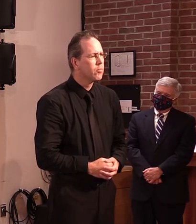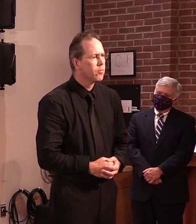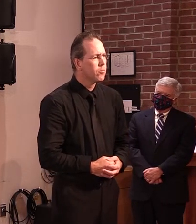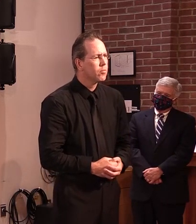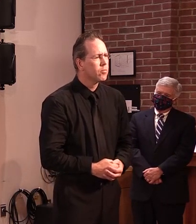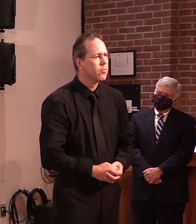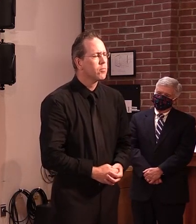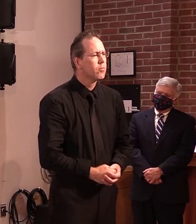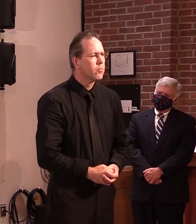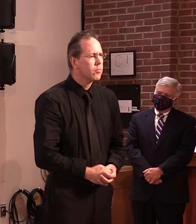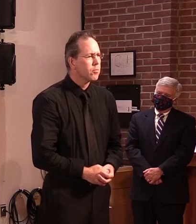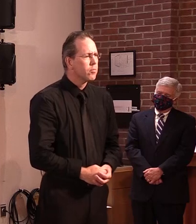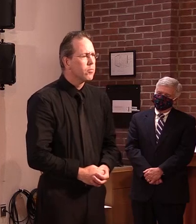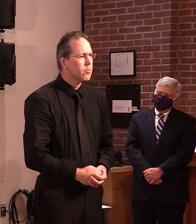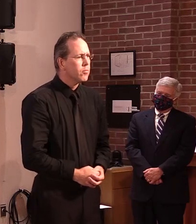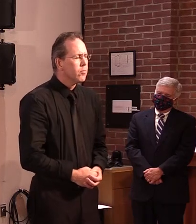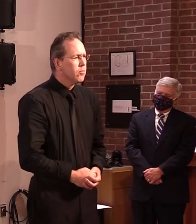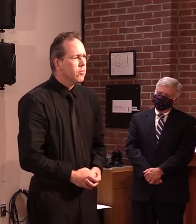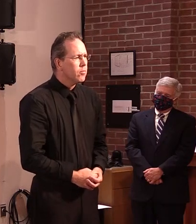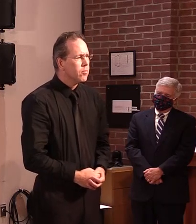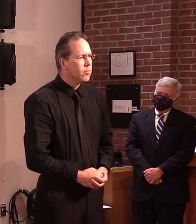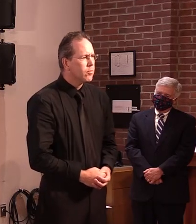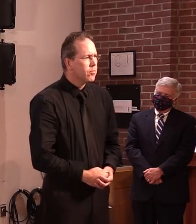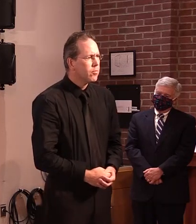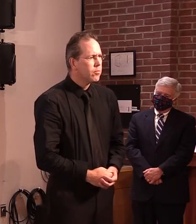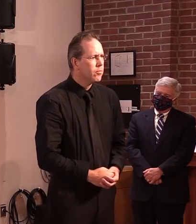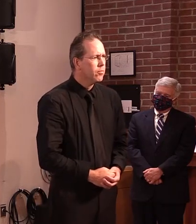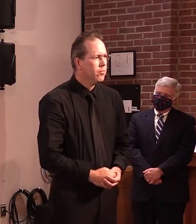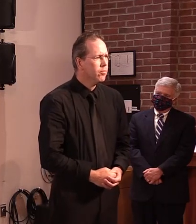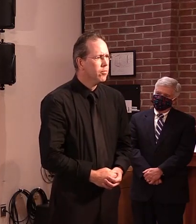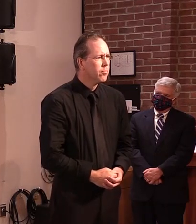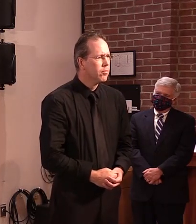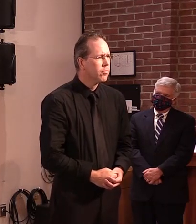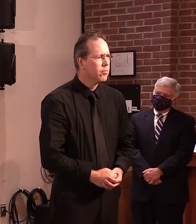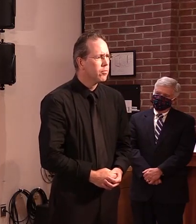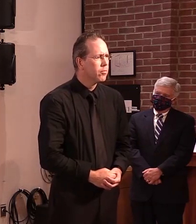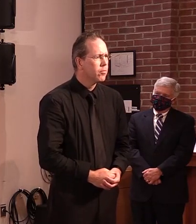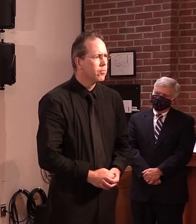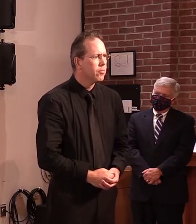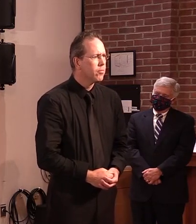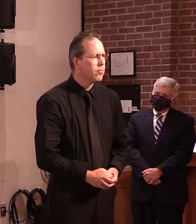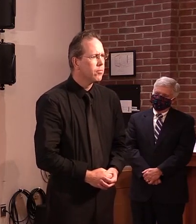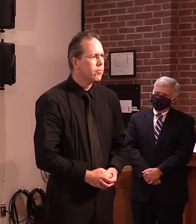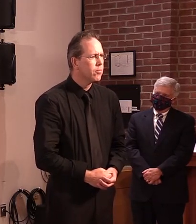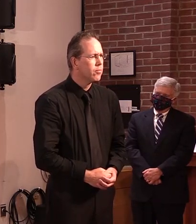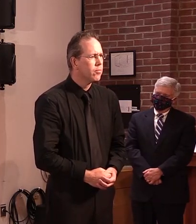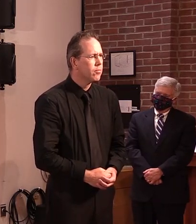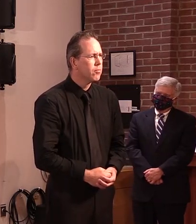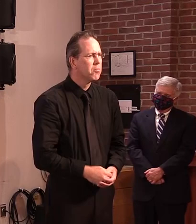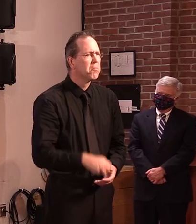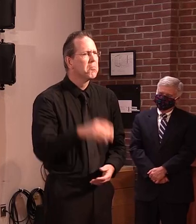last week. What do you think is contributing to UVM's success, and do you think we should remain hopeful?